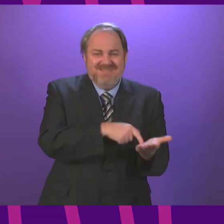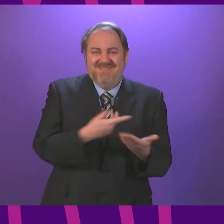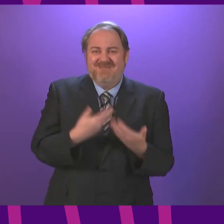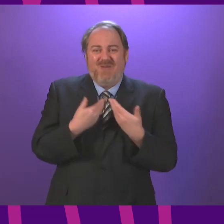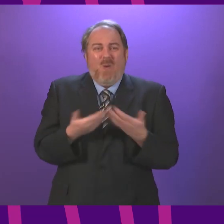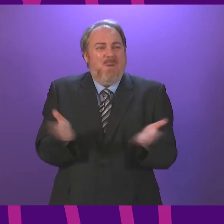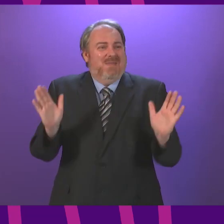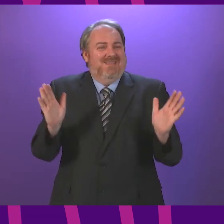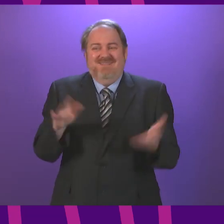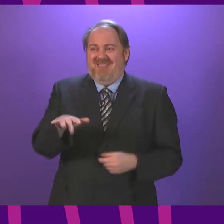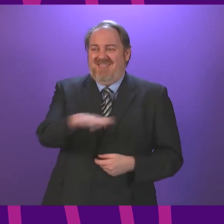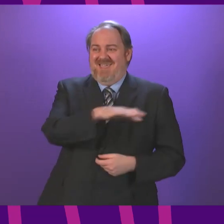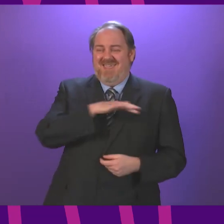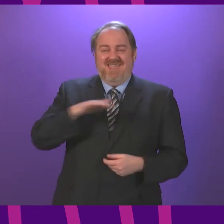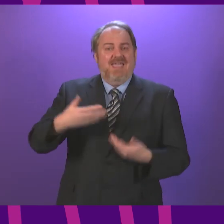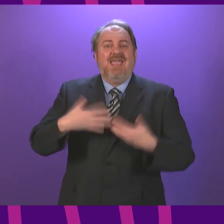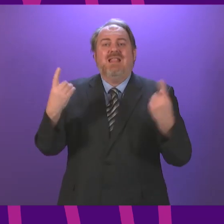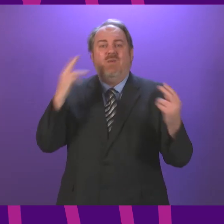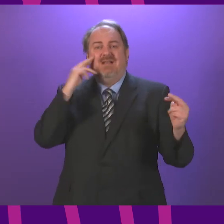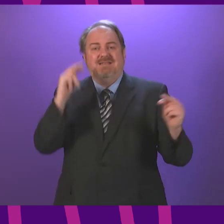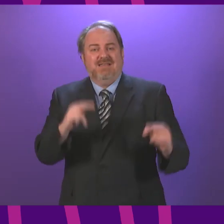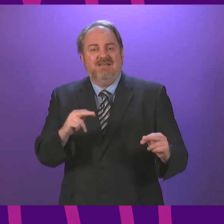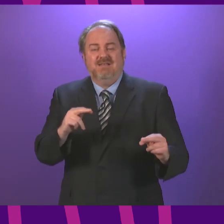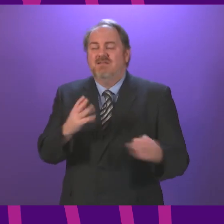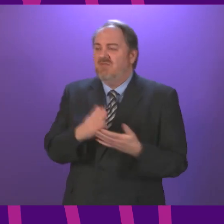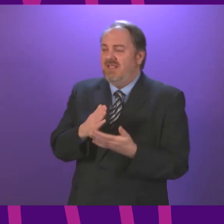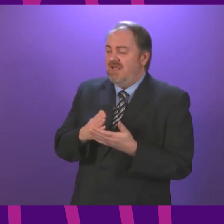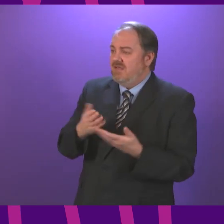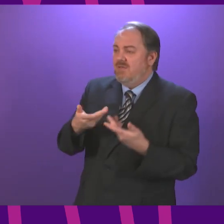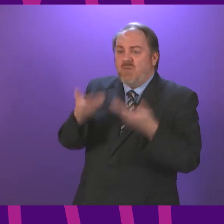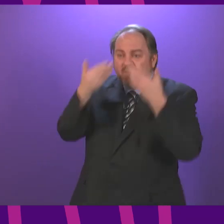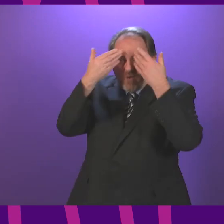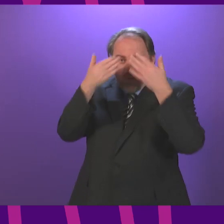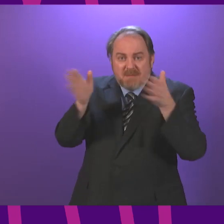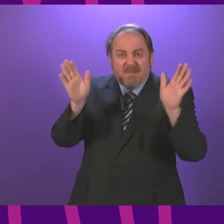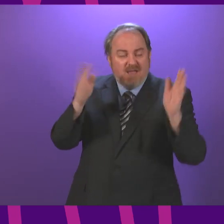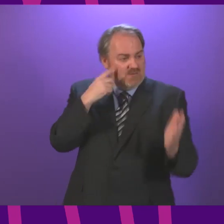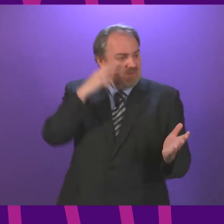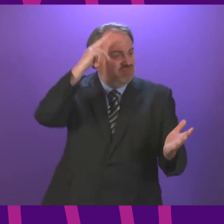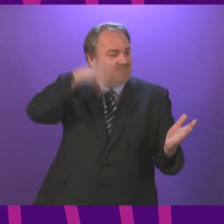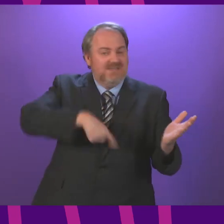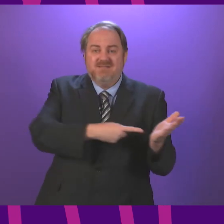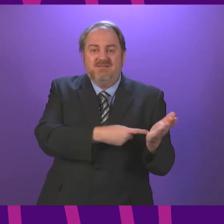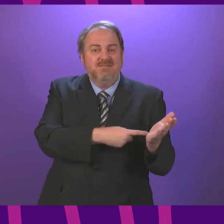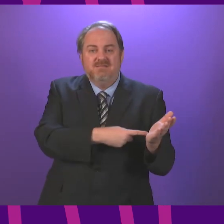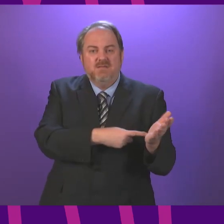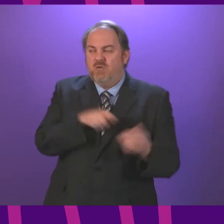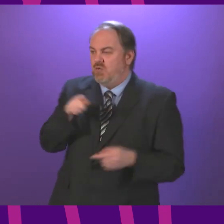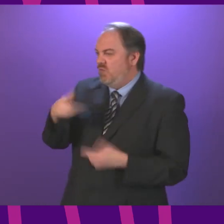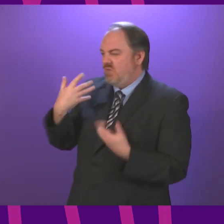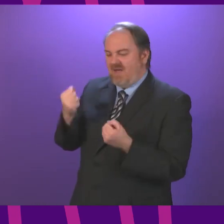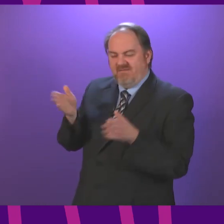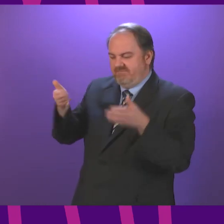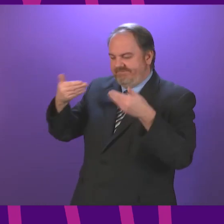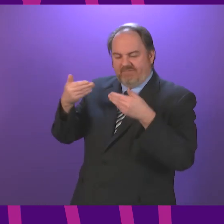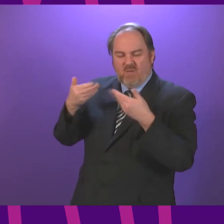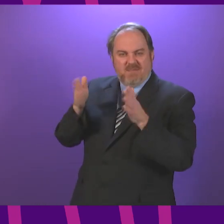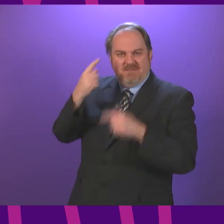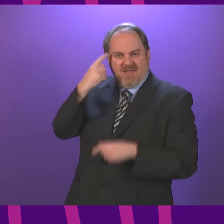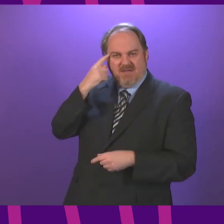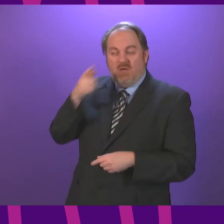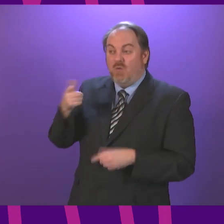people with an open mind, which doesn't include Ruth Davidson, can look at that. Now, Ruth Davidson says that she's not playing political